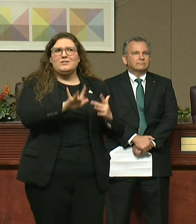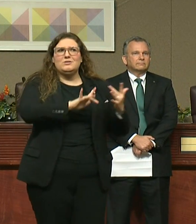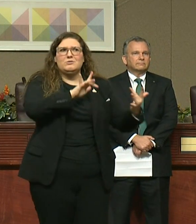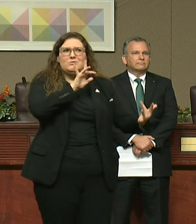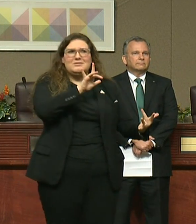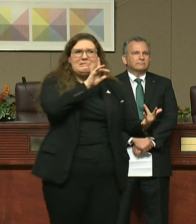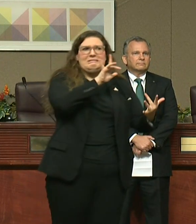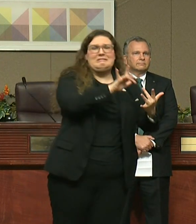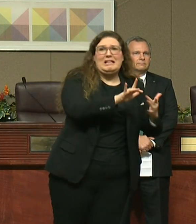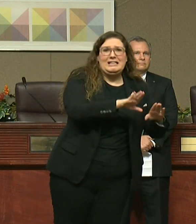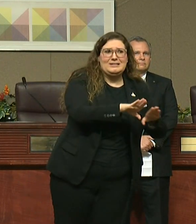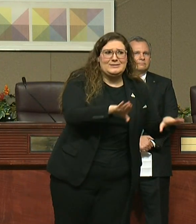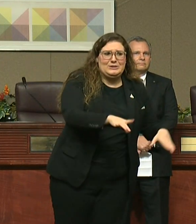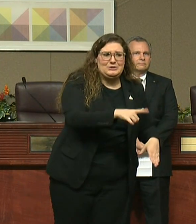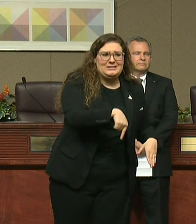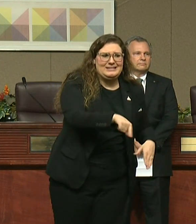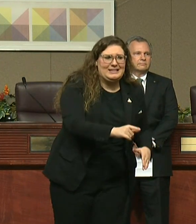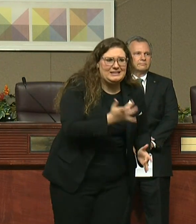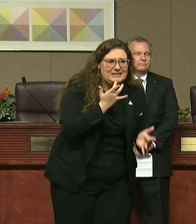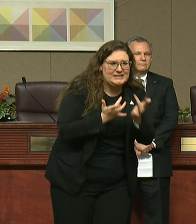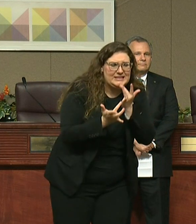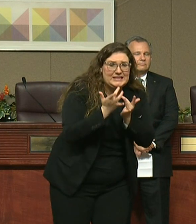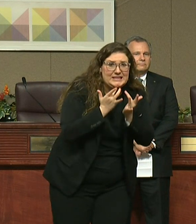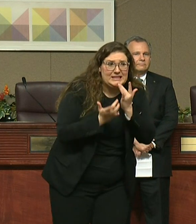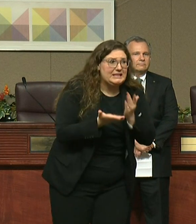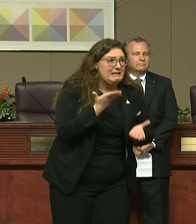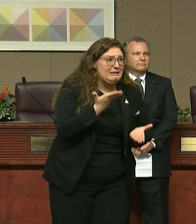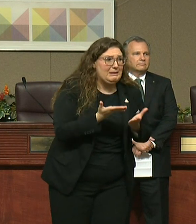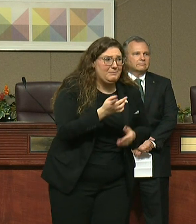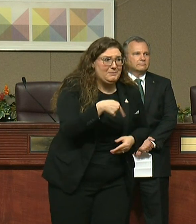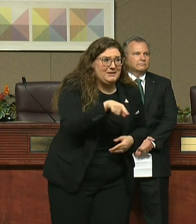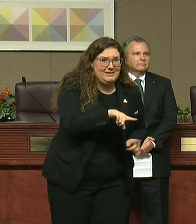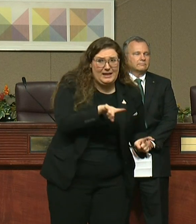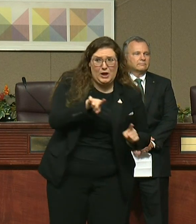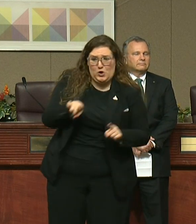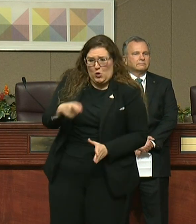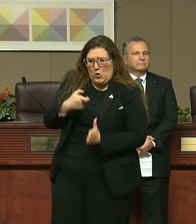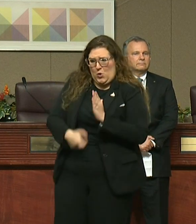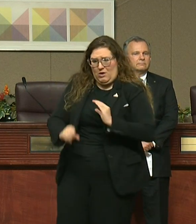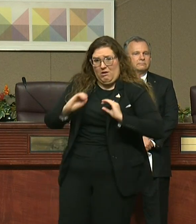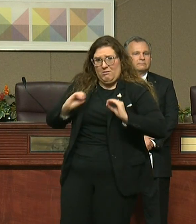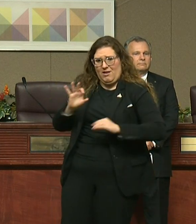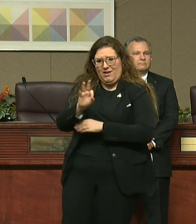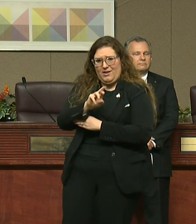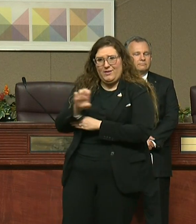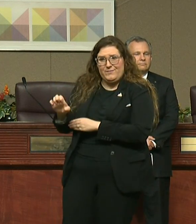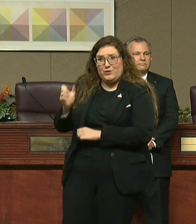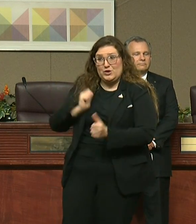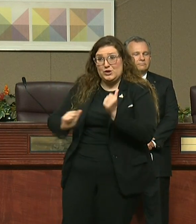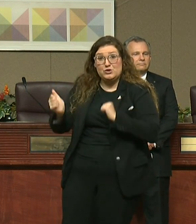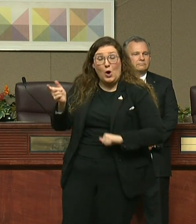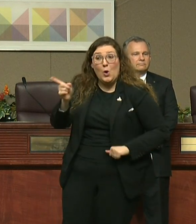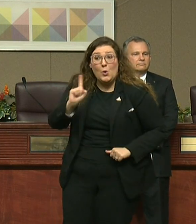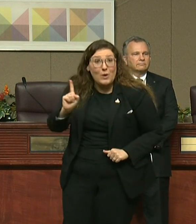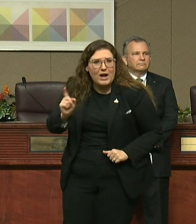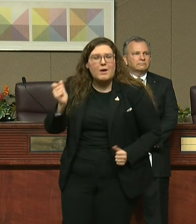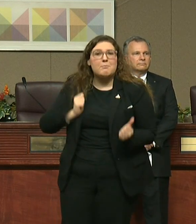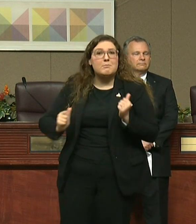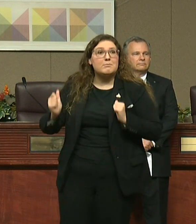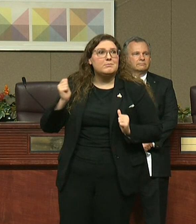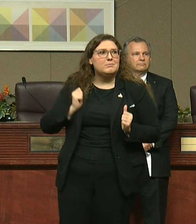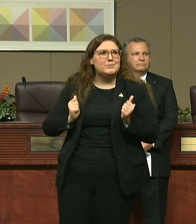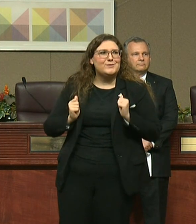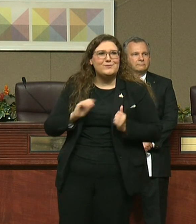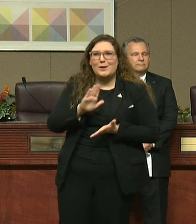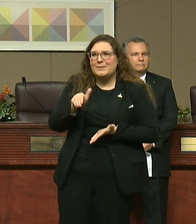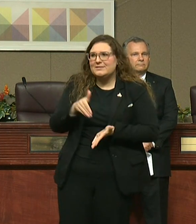underprivileged children who may be able to go to a free show or what have you at the Performing Arts Center, there are no shows